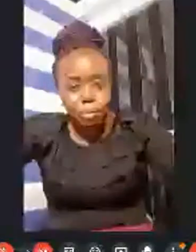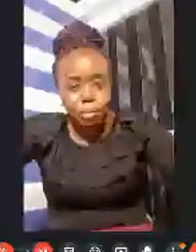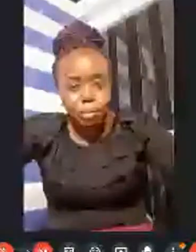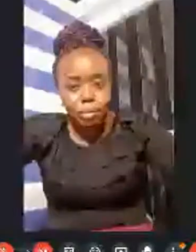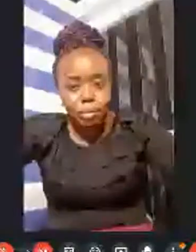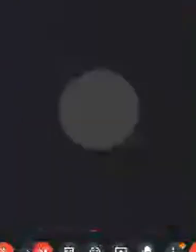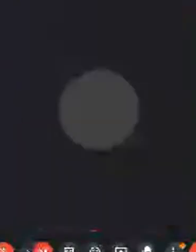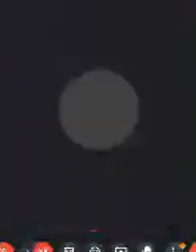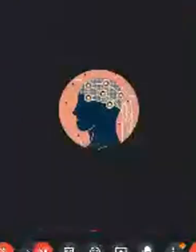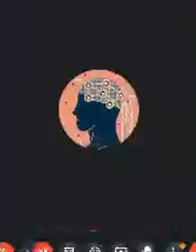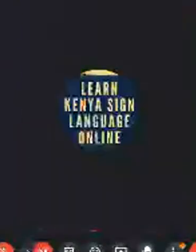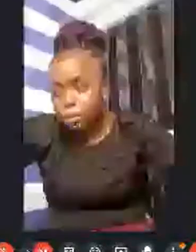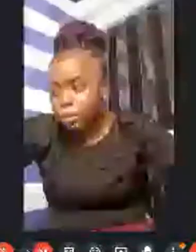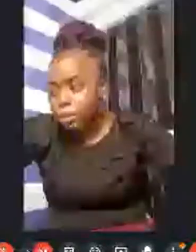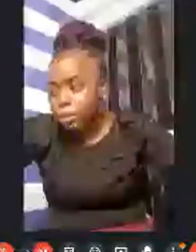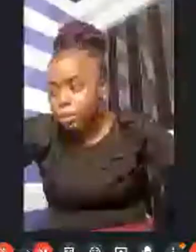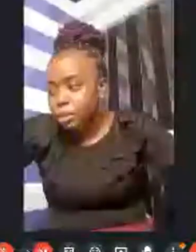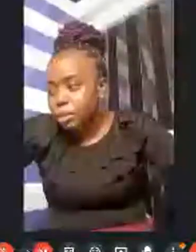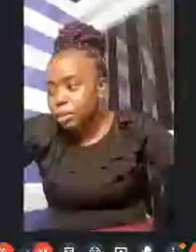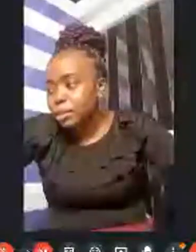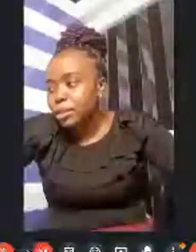Question.